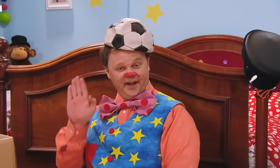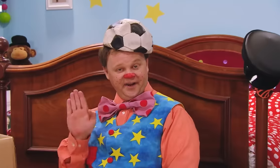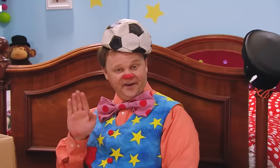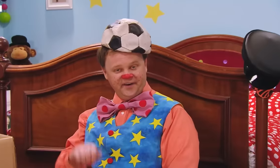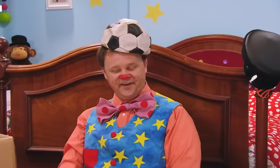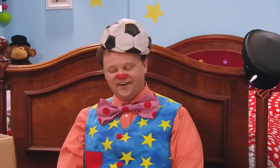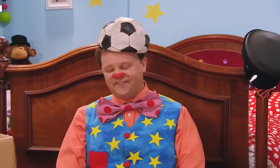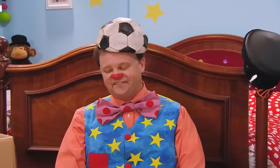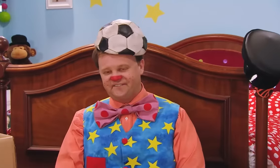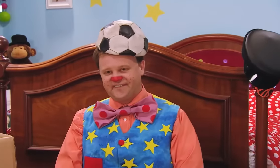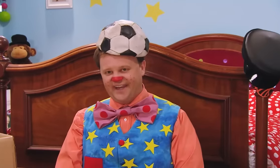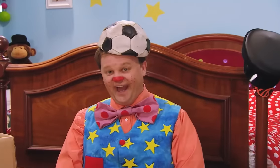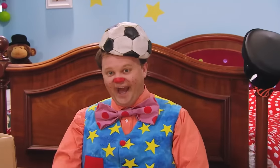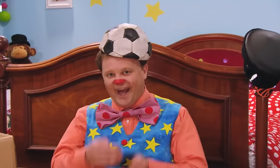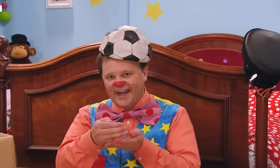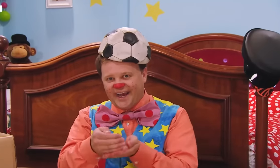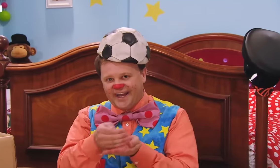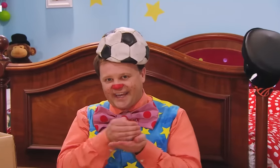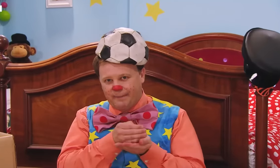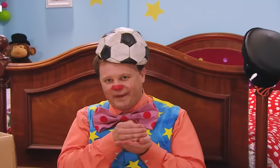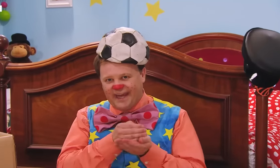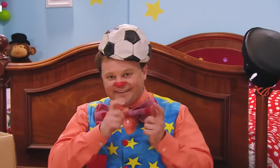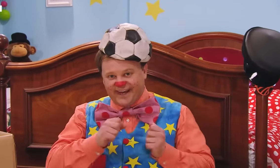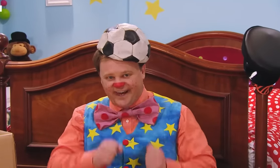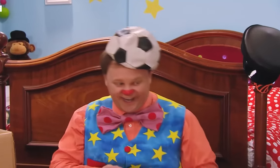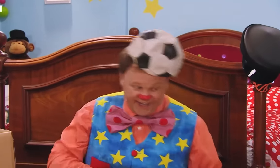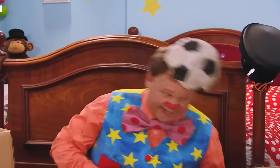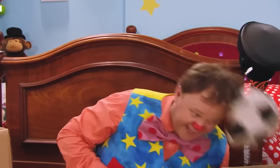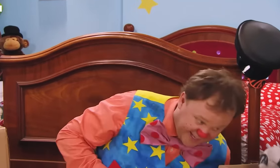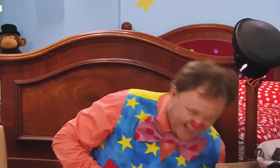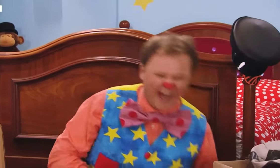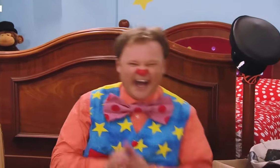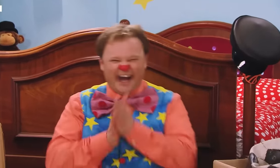Hello. Gonna keep it.